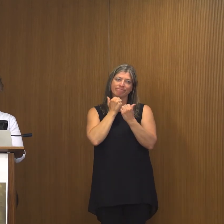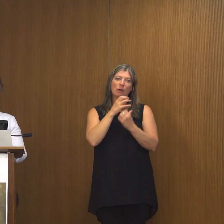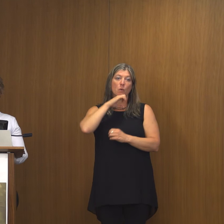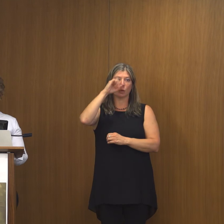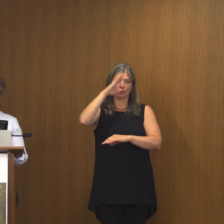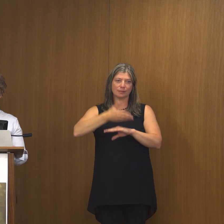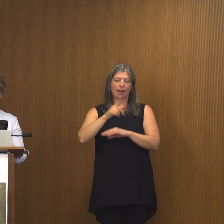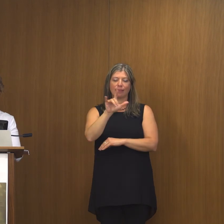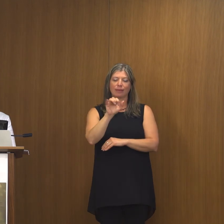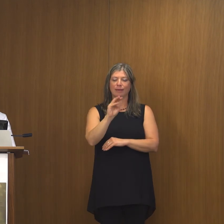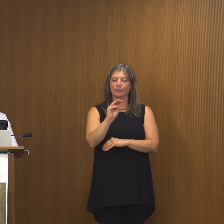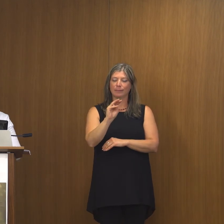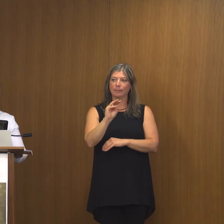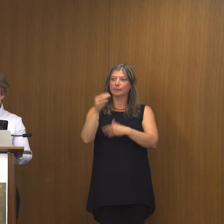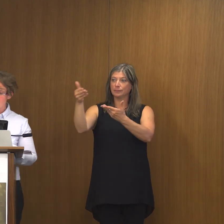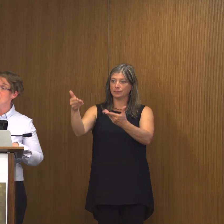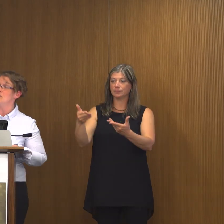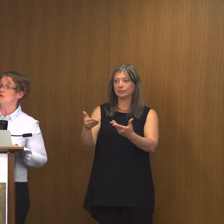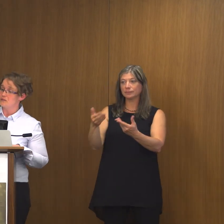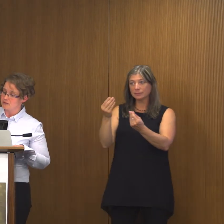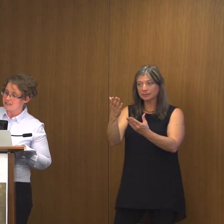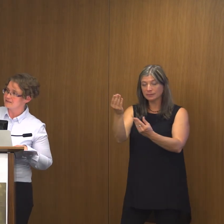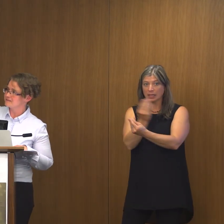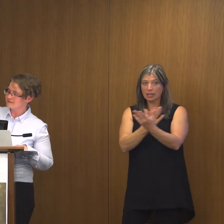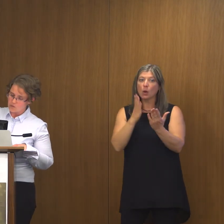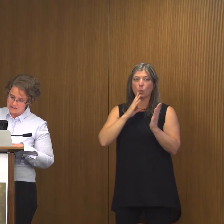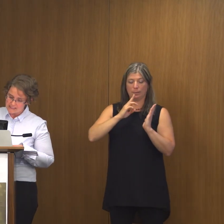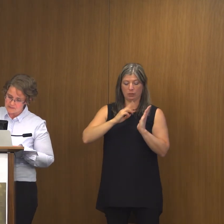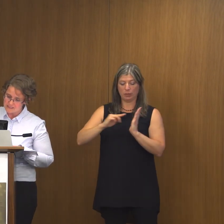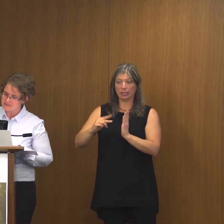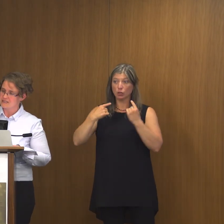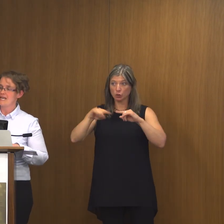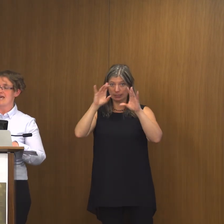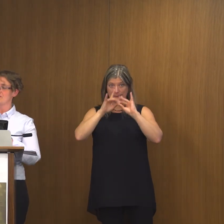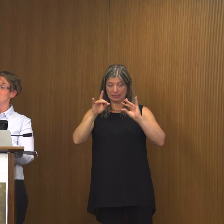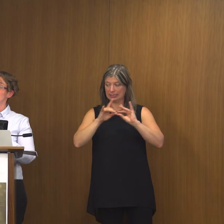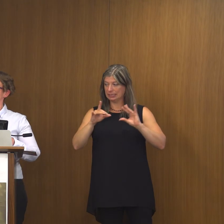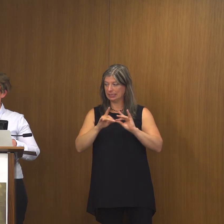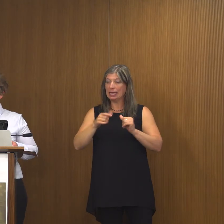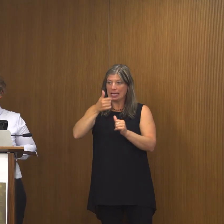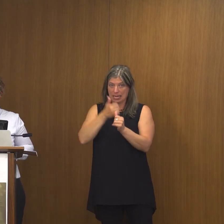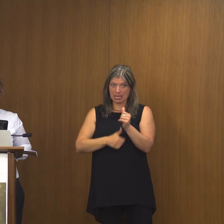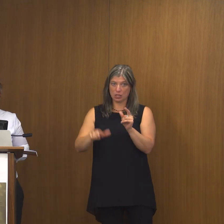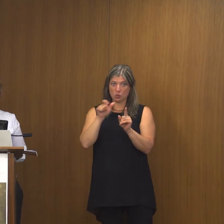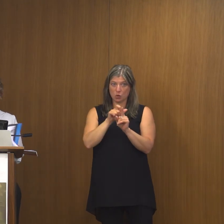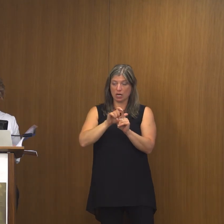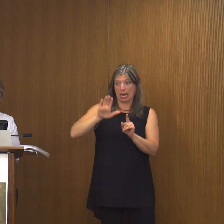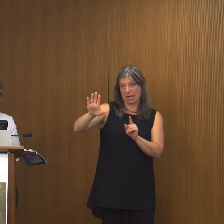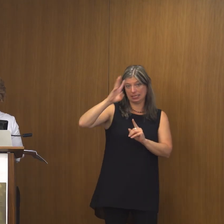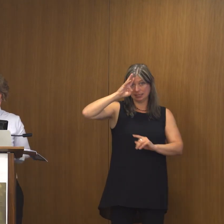Liam. Liam wants you to know that although he will be reading while he speaks, every word he says is his